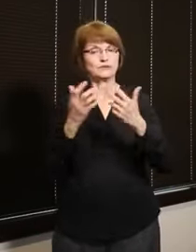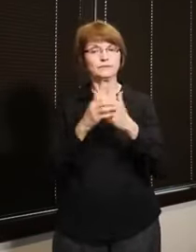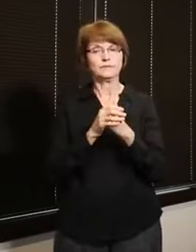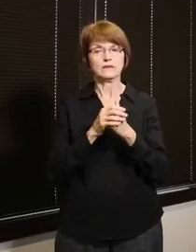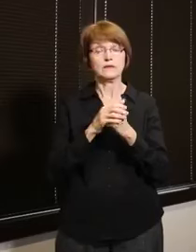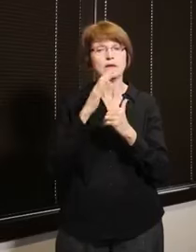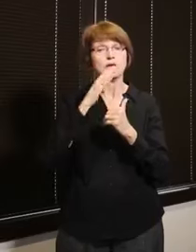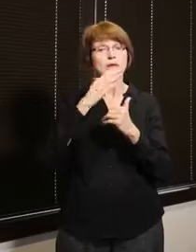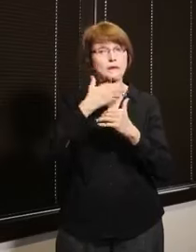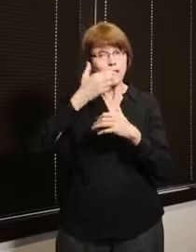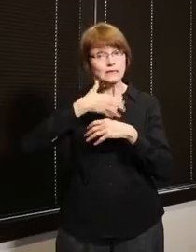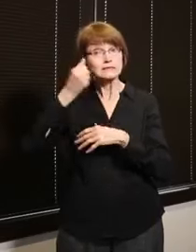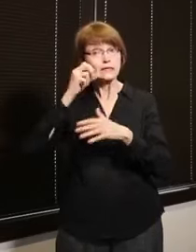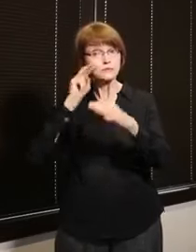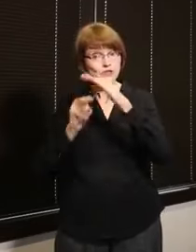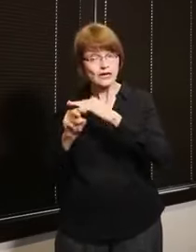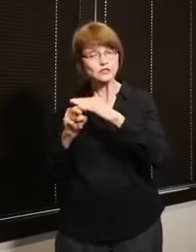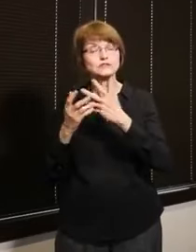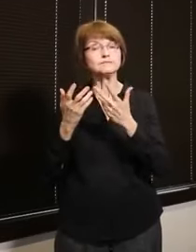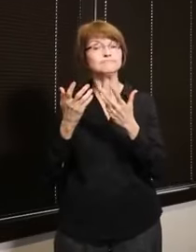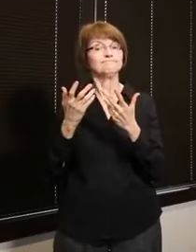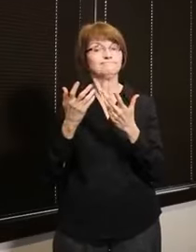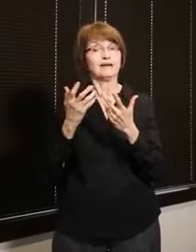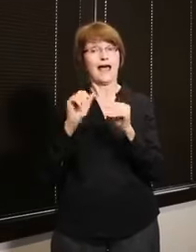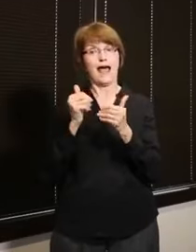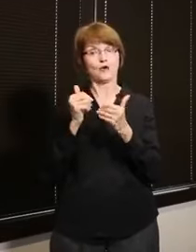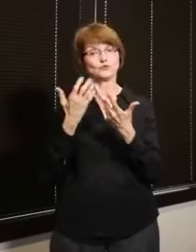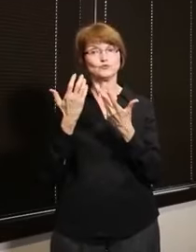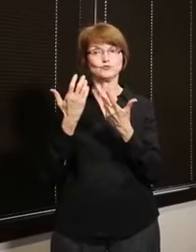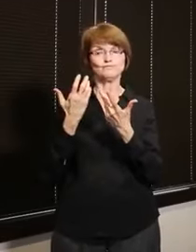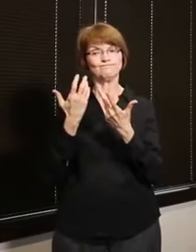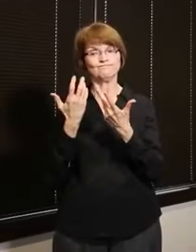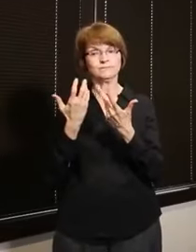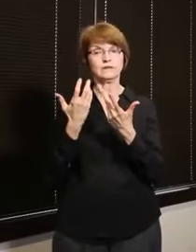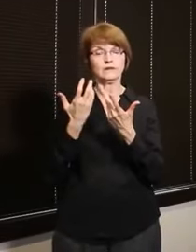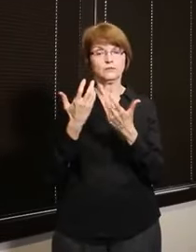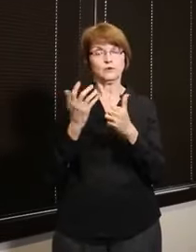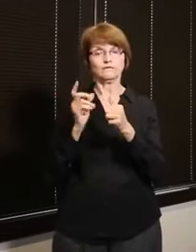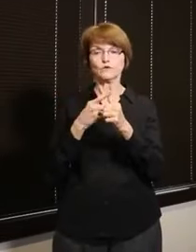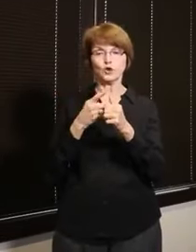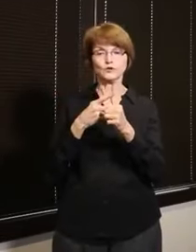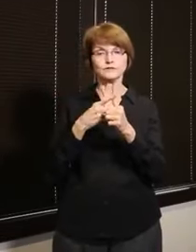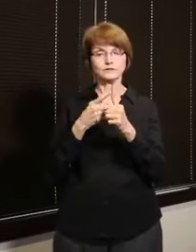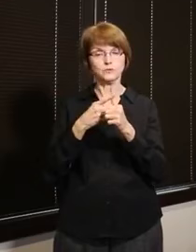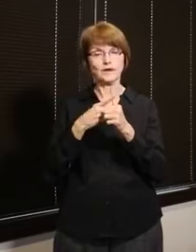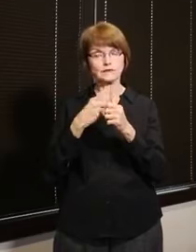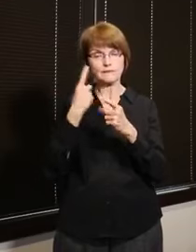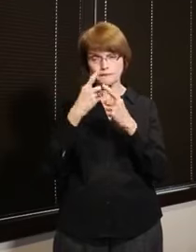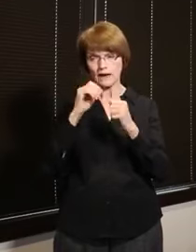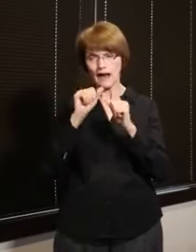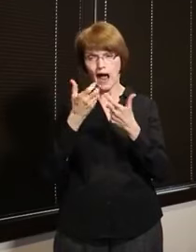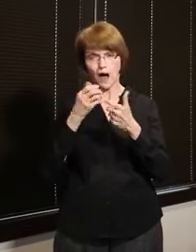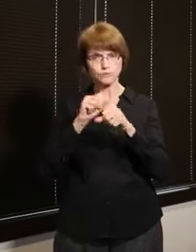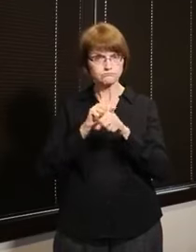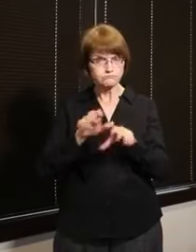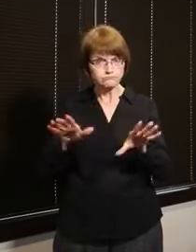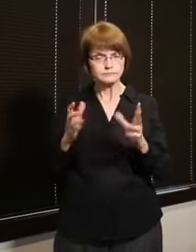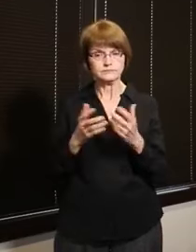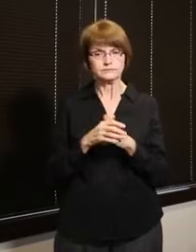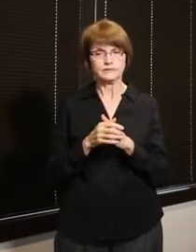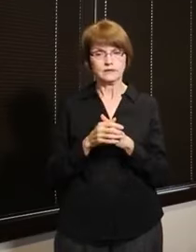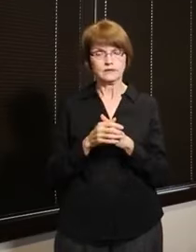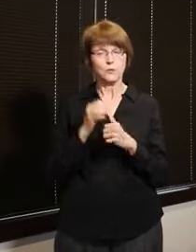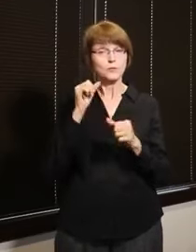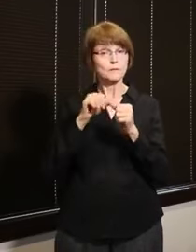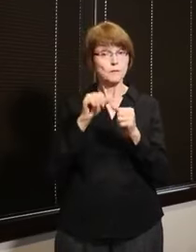is putting in place what we believe our transmission factor is. And so if you remember when I said when this pandemic first